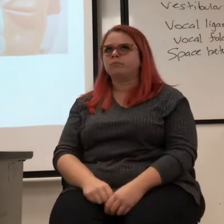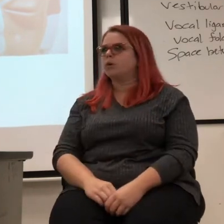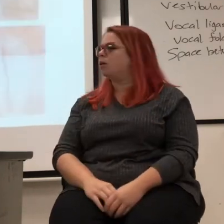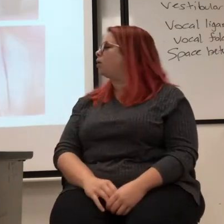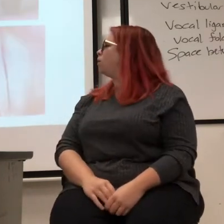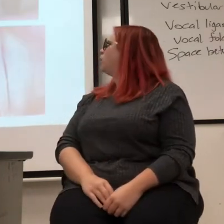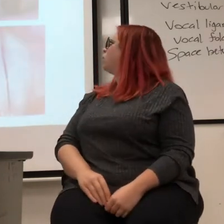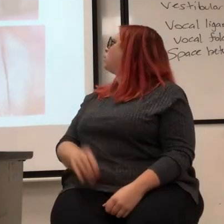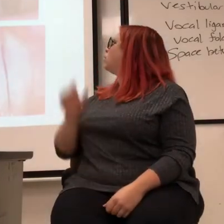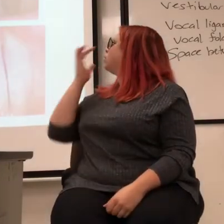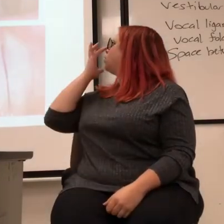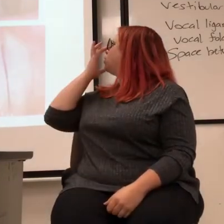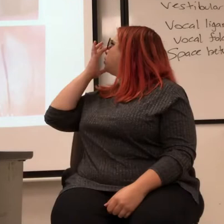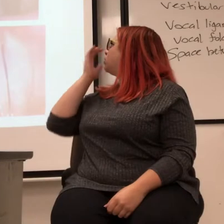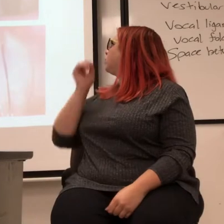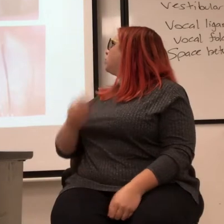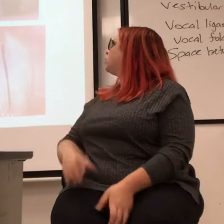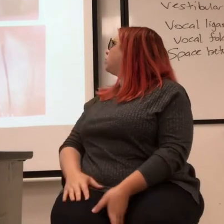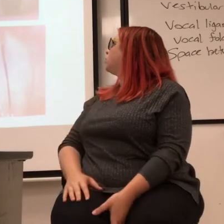Now when you talk,